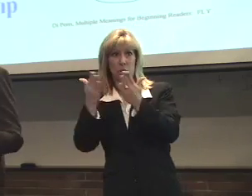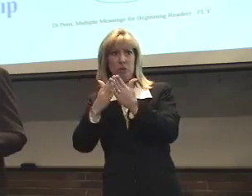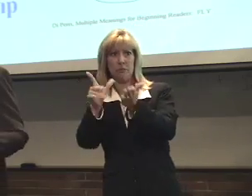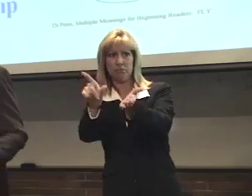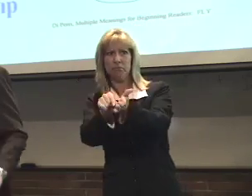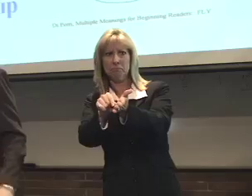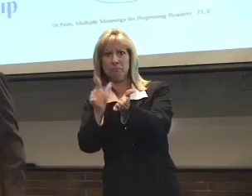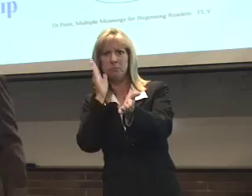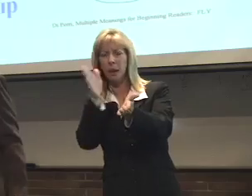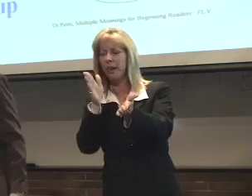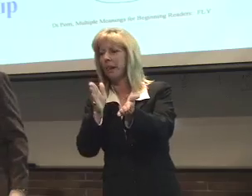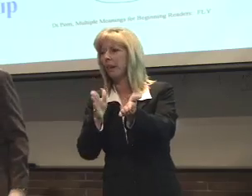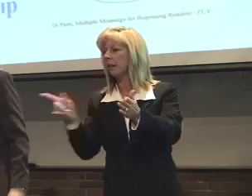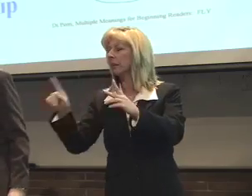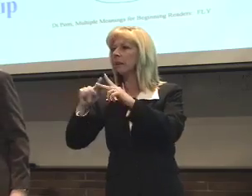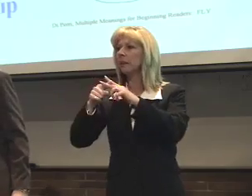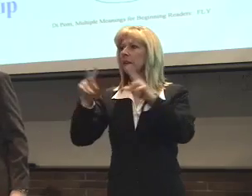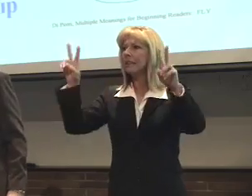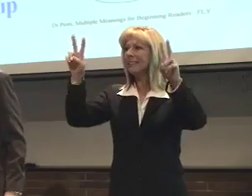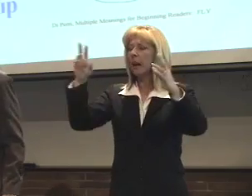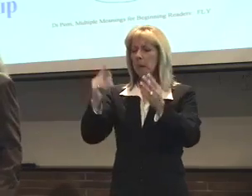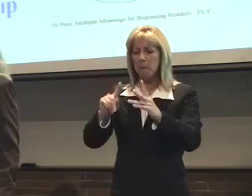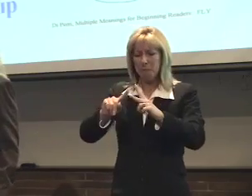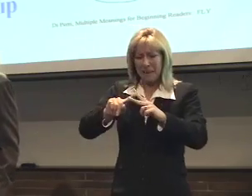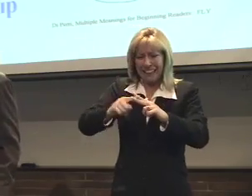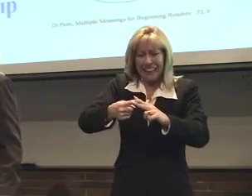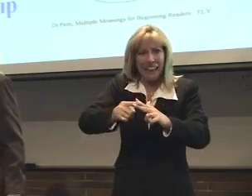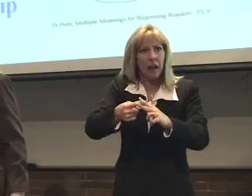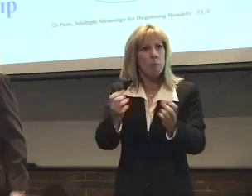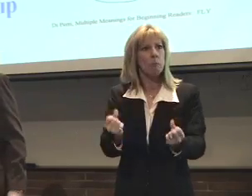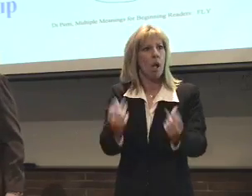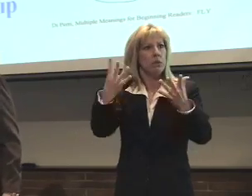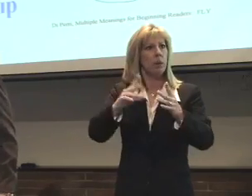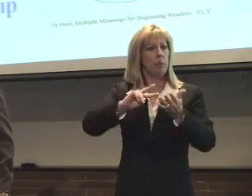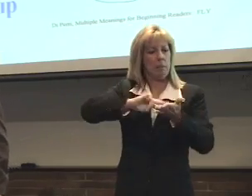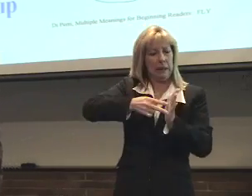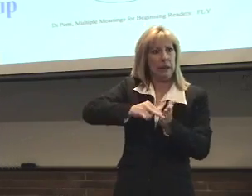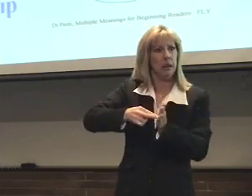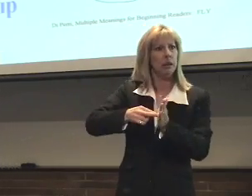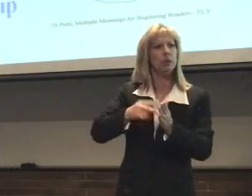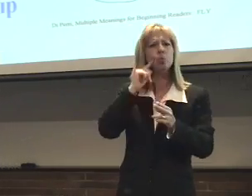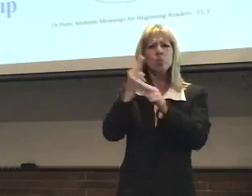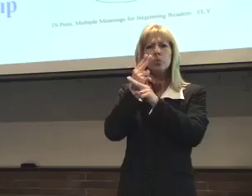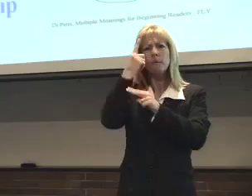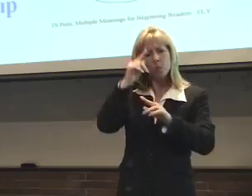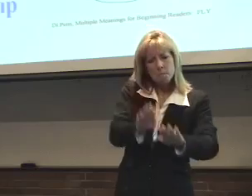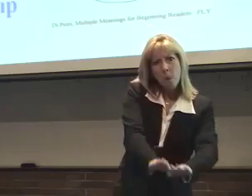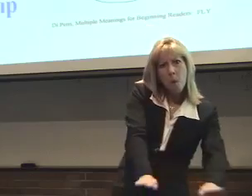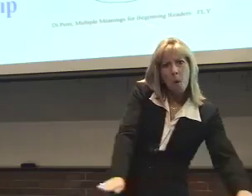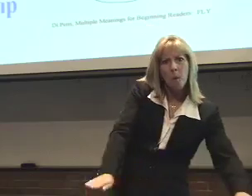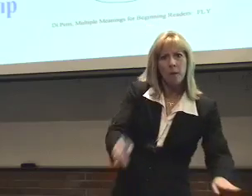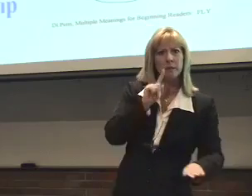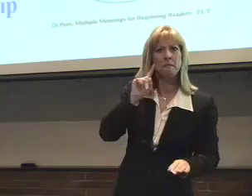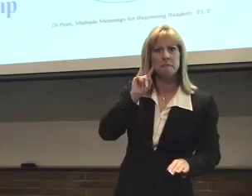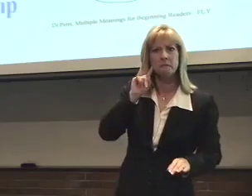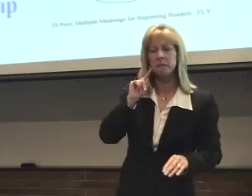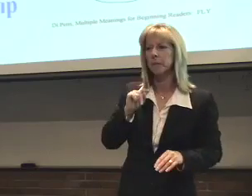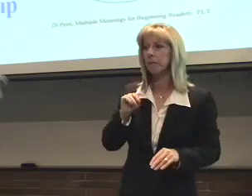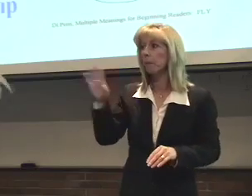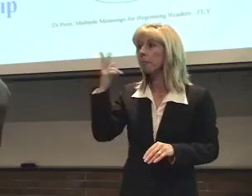Multiple Meanings for Deaf Kids, for little deaf kids, so I would use it with this group. What they do is they have one key word, so on this